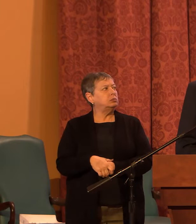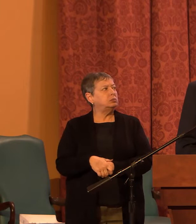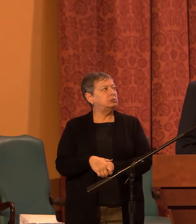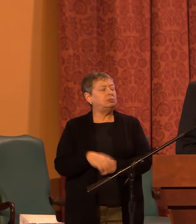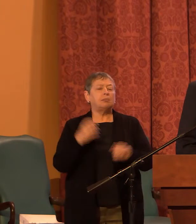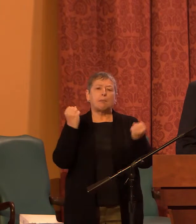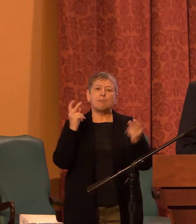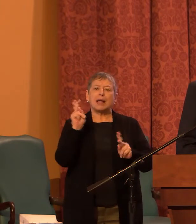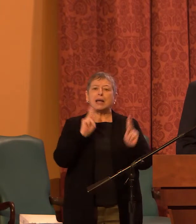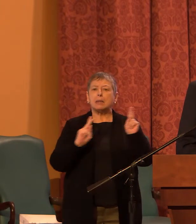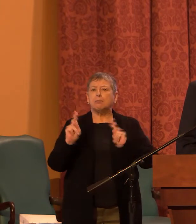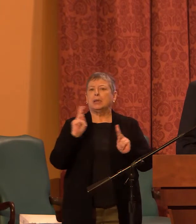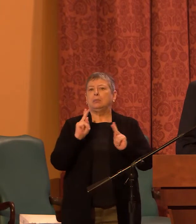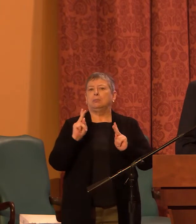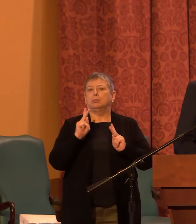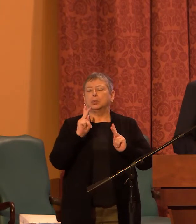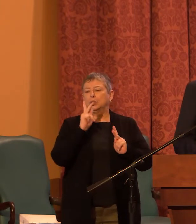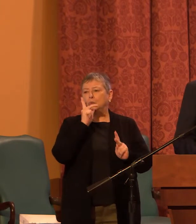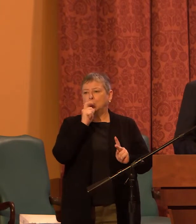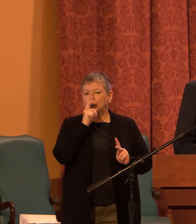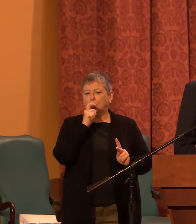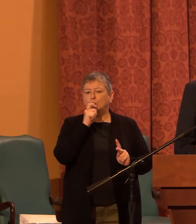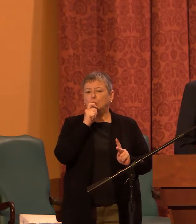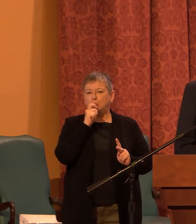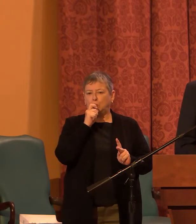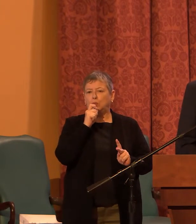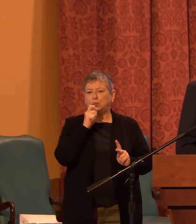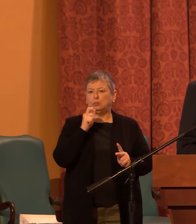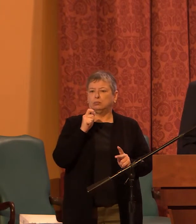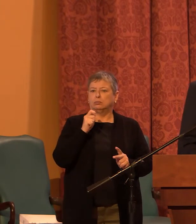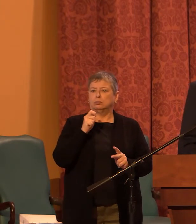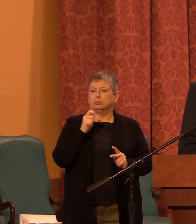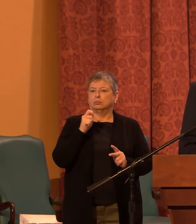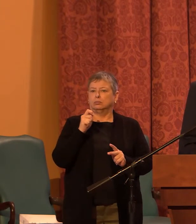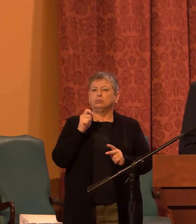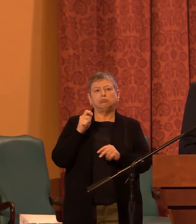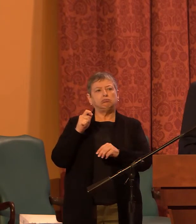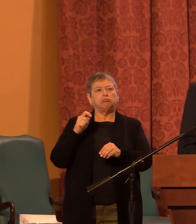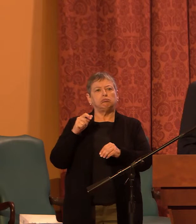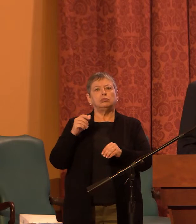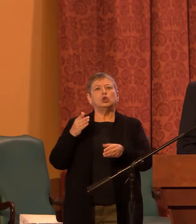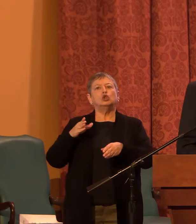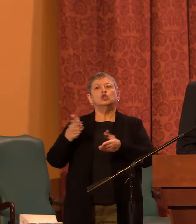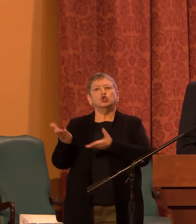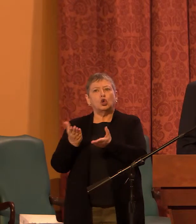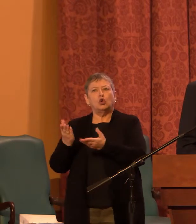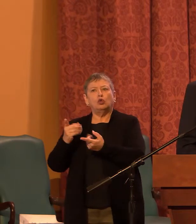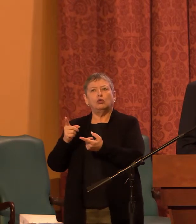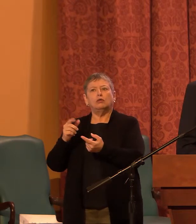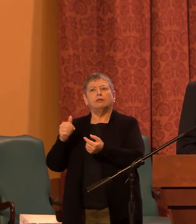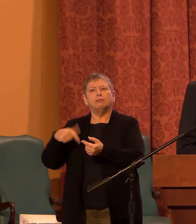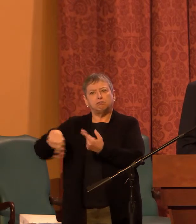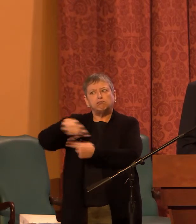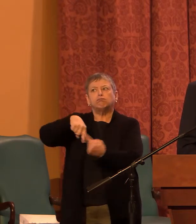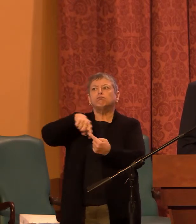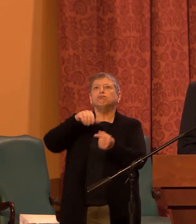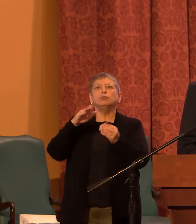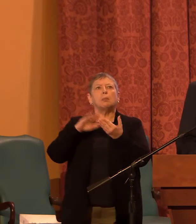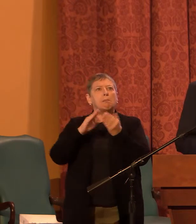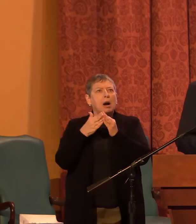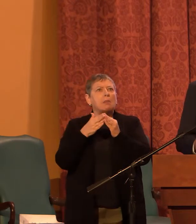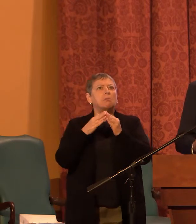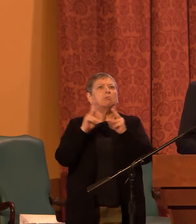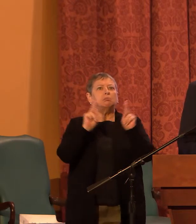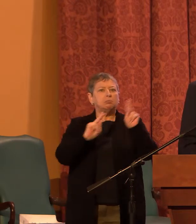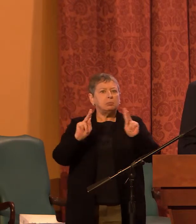There are a lot of people that are public servants whose job it is to help the disability community.